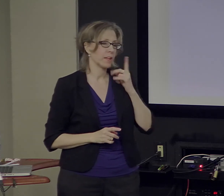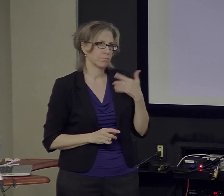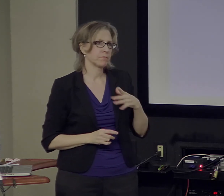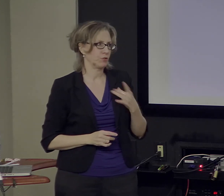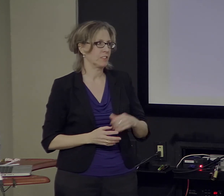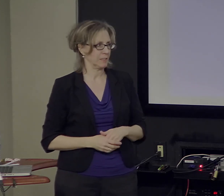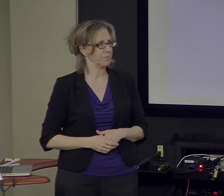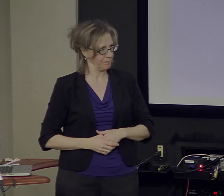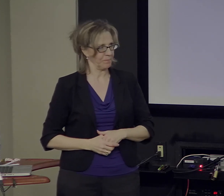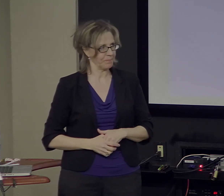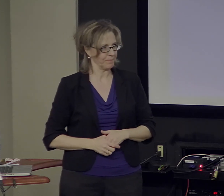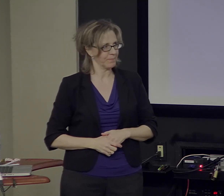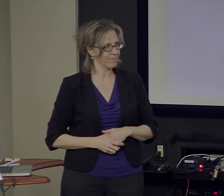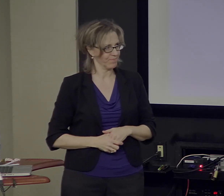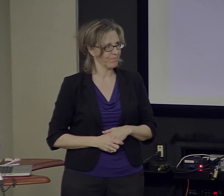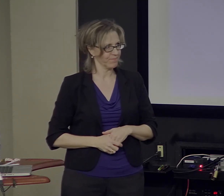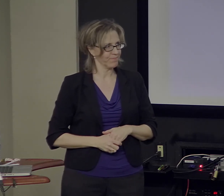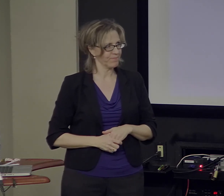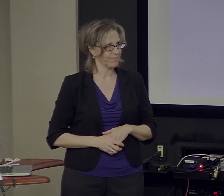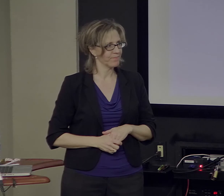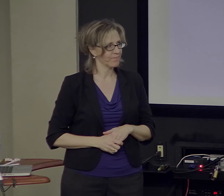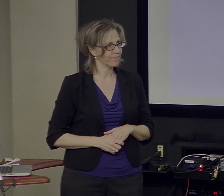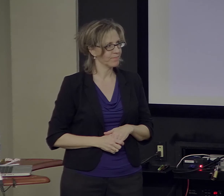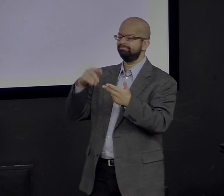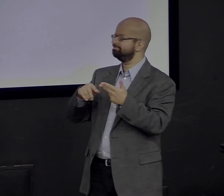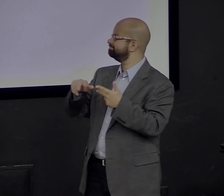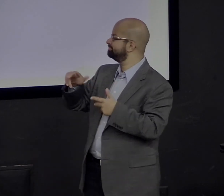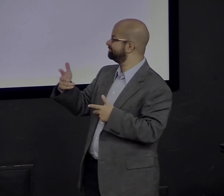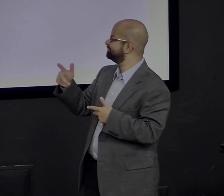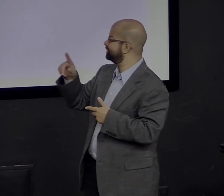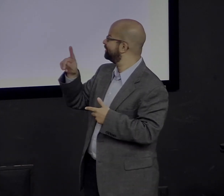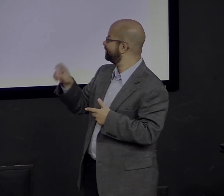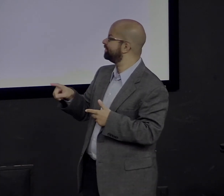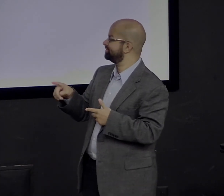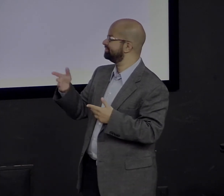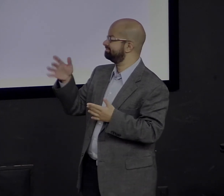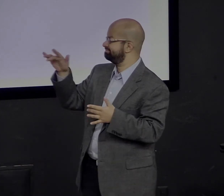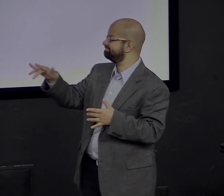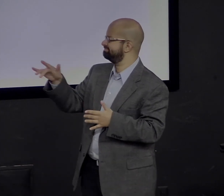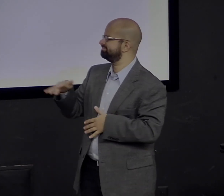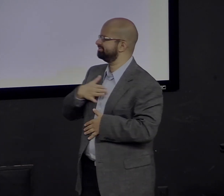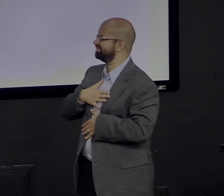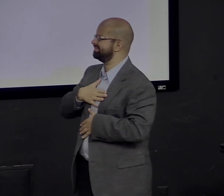And I think that's also, yet again, another good question that I'd like to look into. Maybe I can do that in the future.